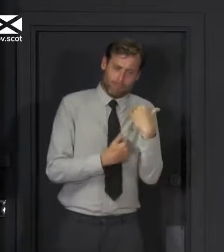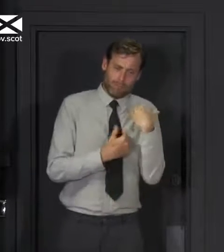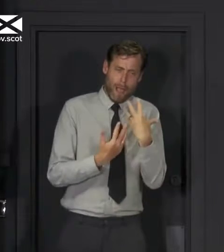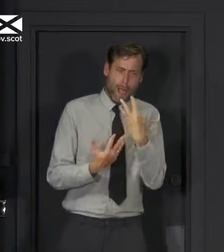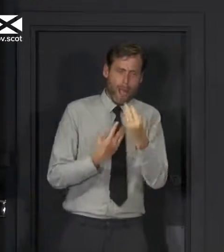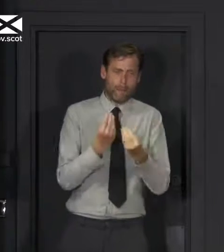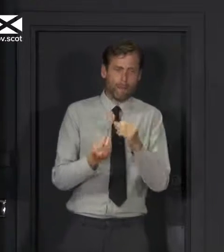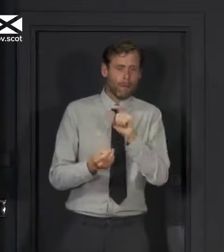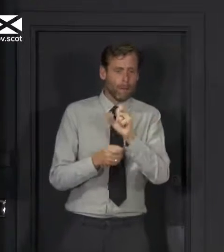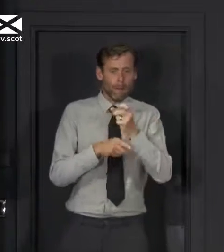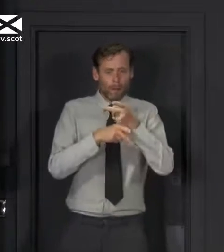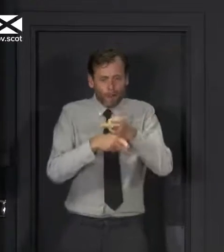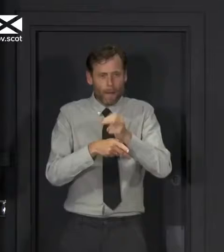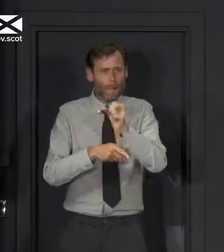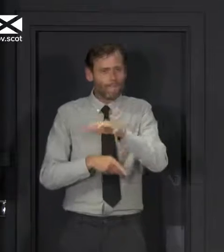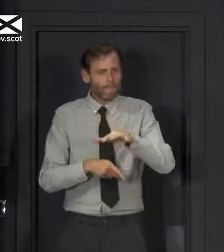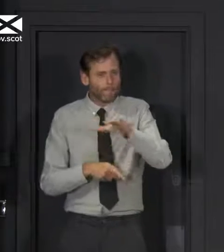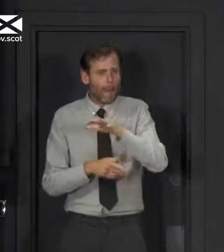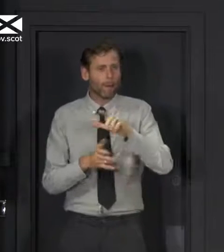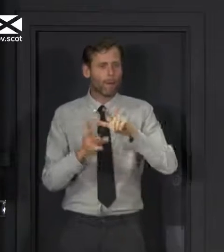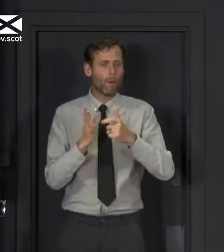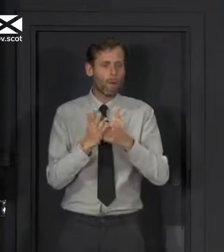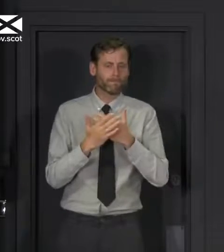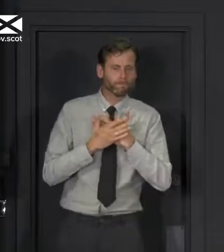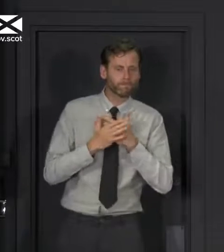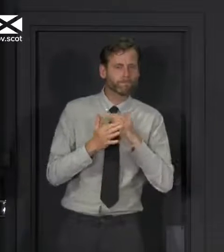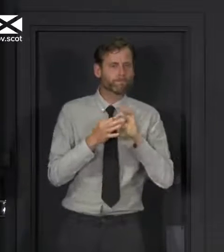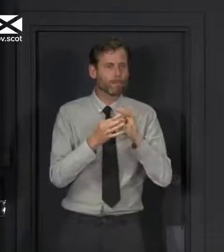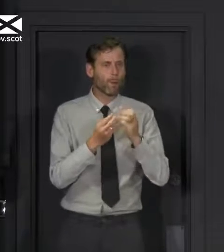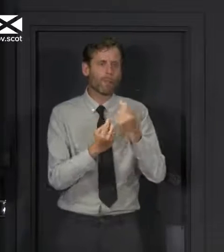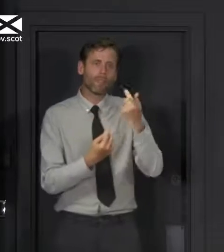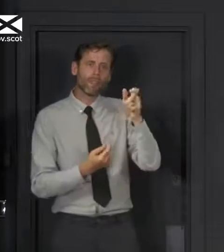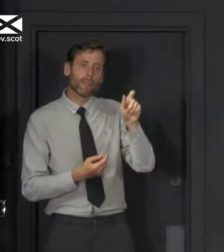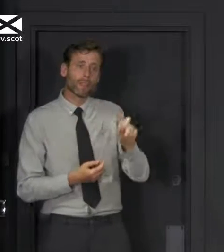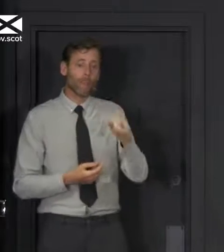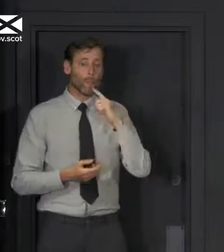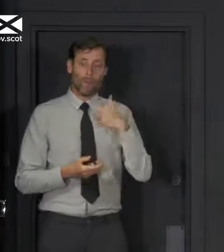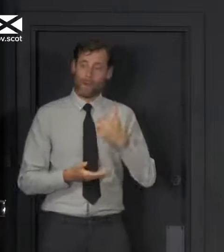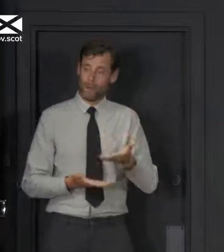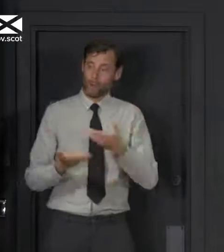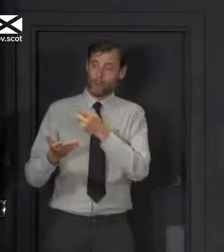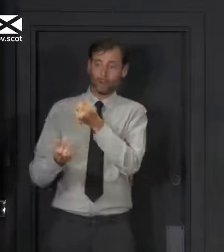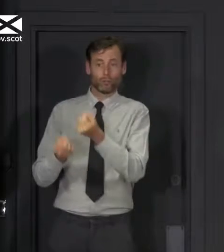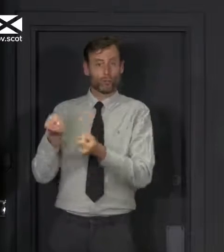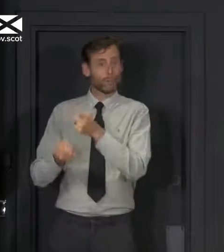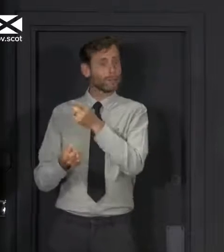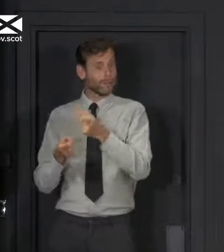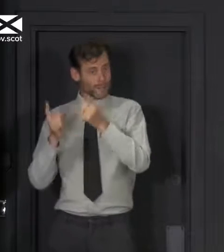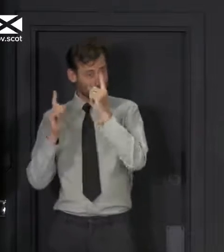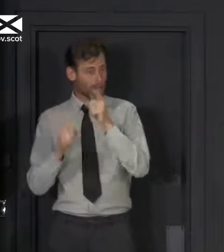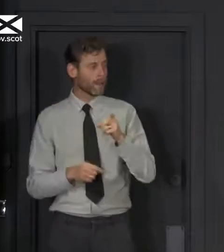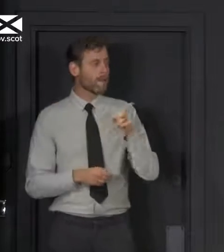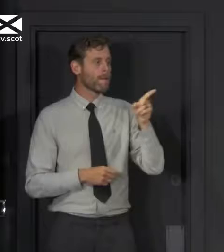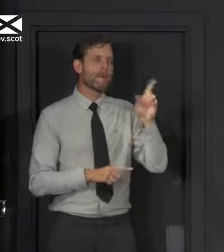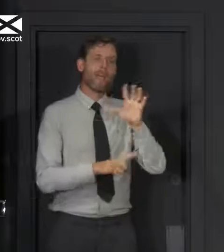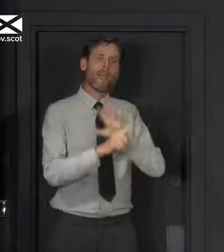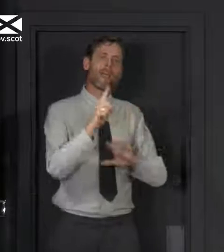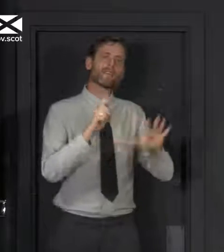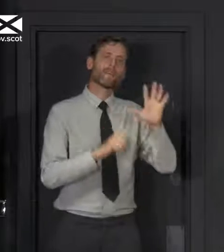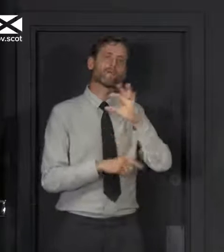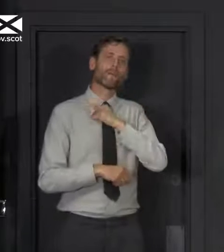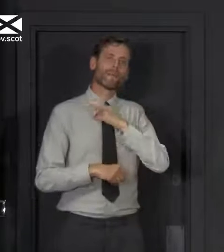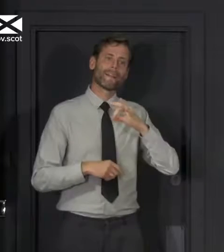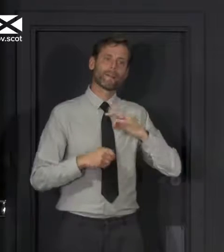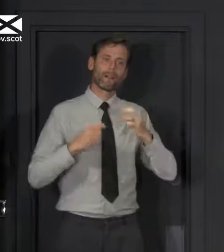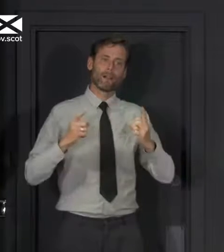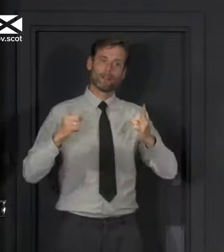ones. I'm just about to hand over to the Justice Secretary and the National Clinical Director. But